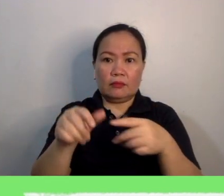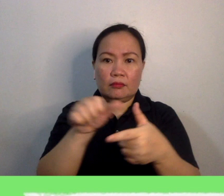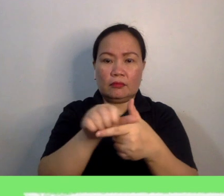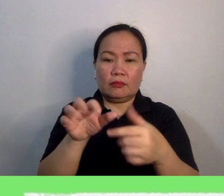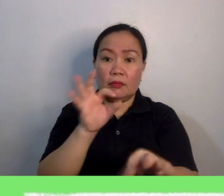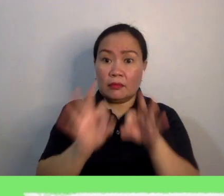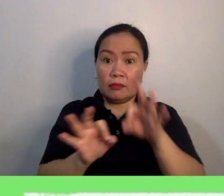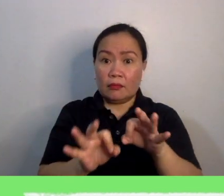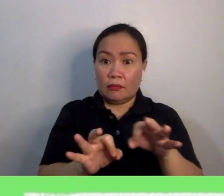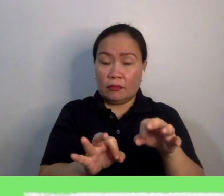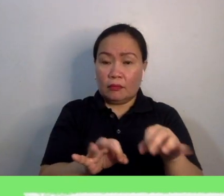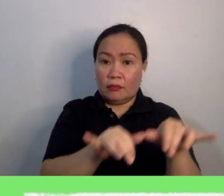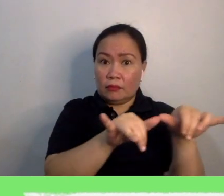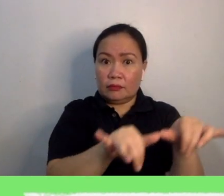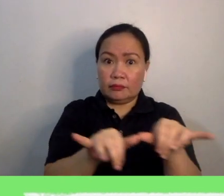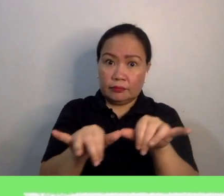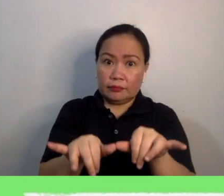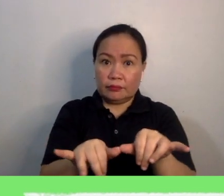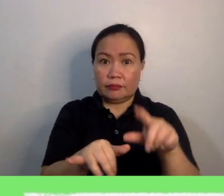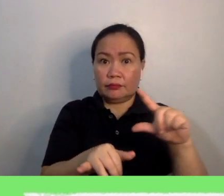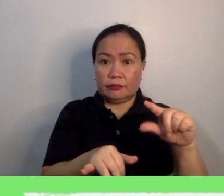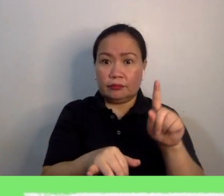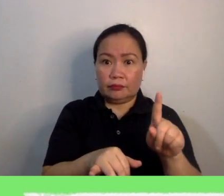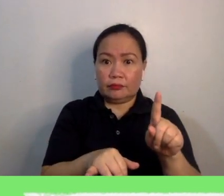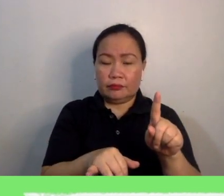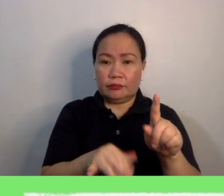is equal to 115 degrees,